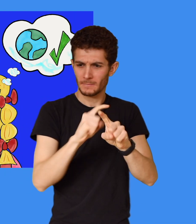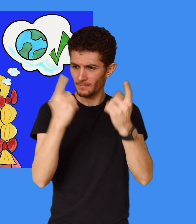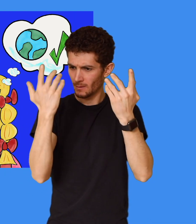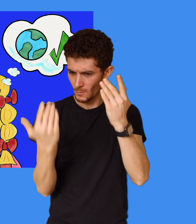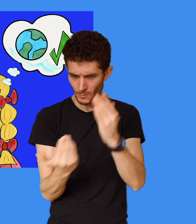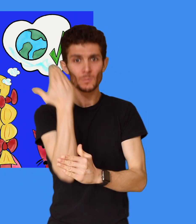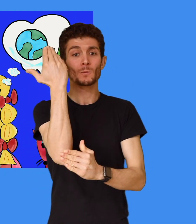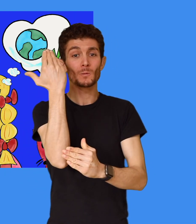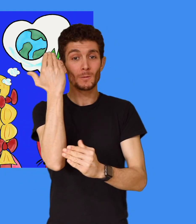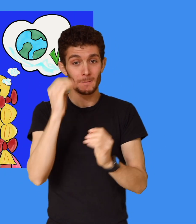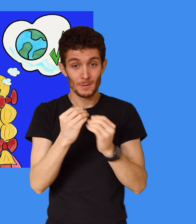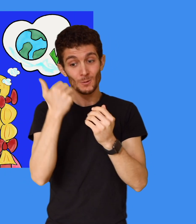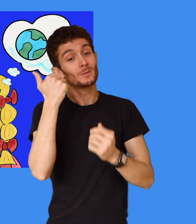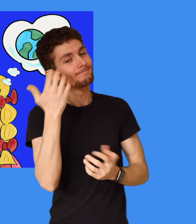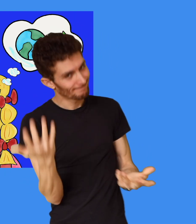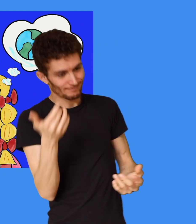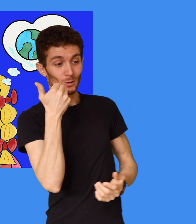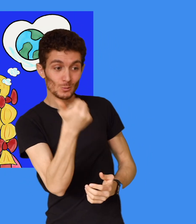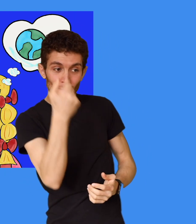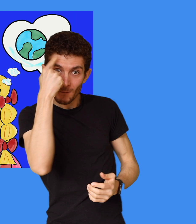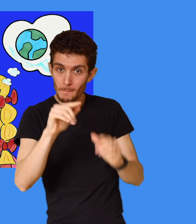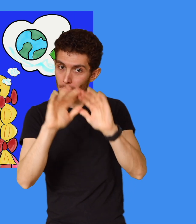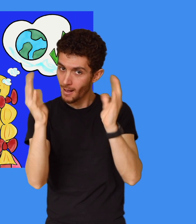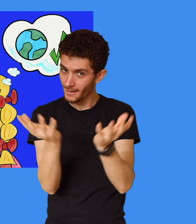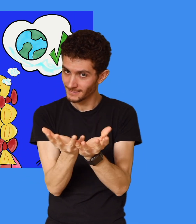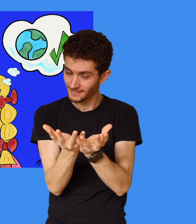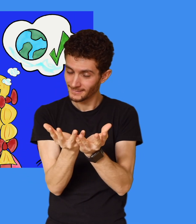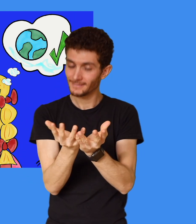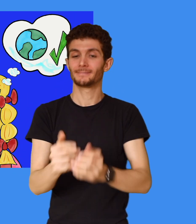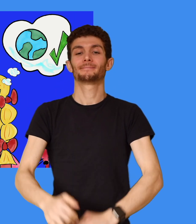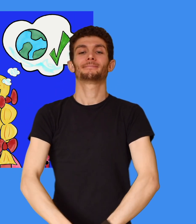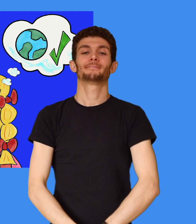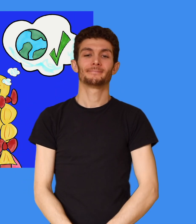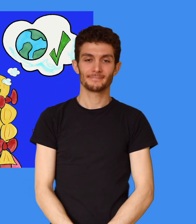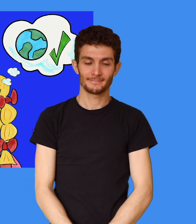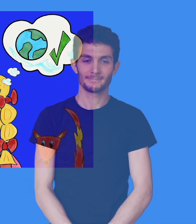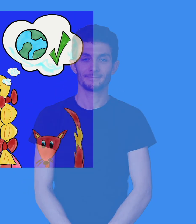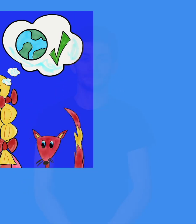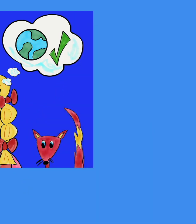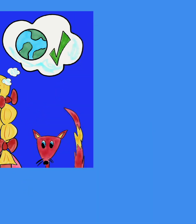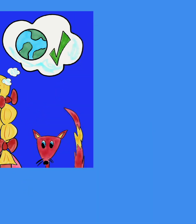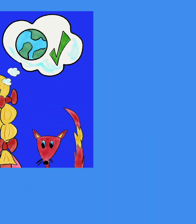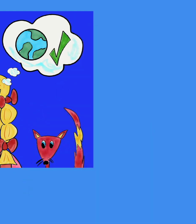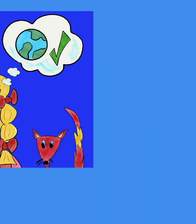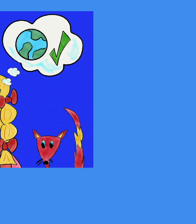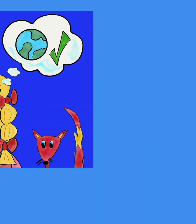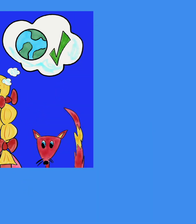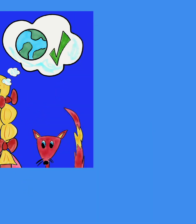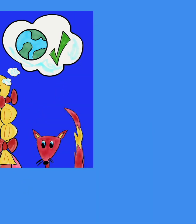That's when you use something that's old and make a different thing from it, said Shah. It's good for the planet.